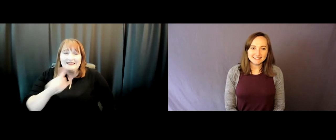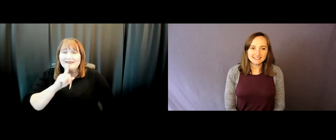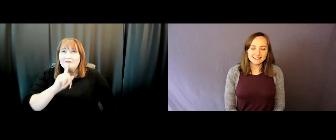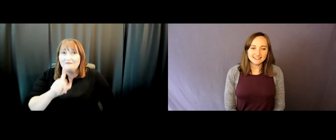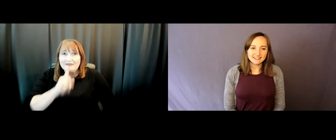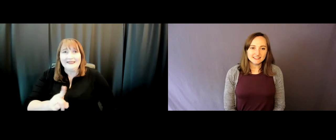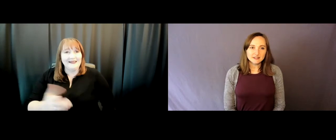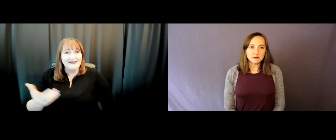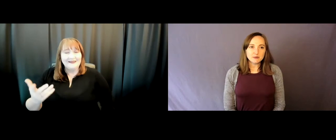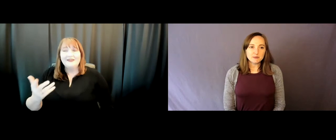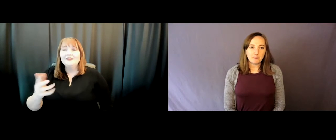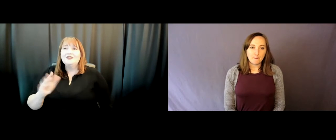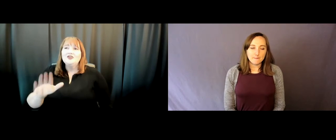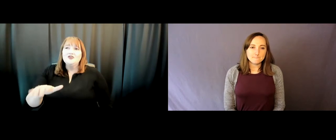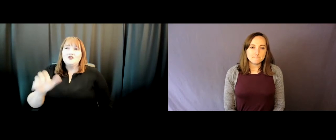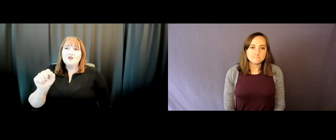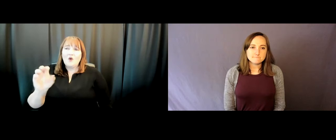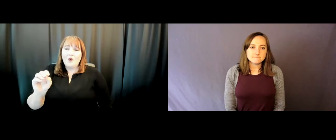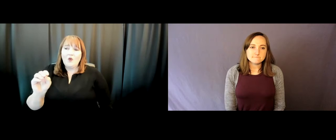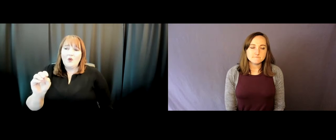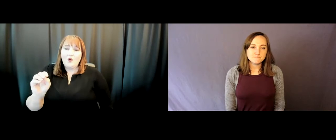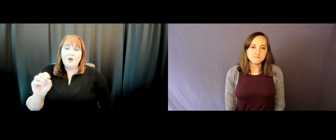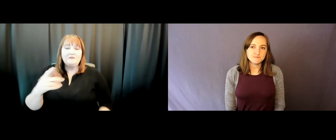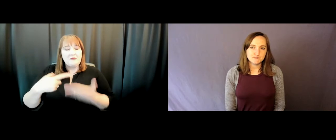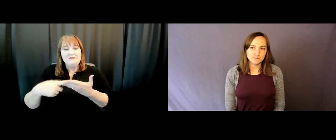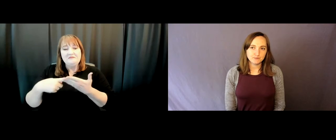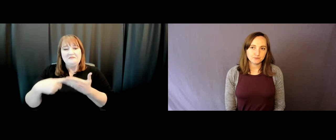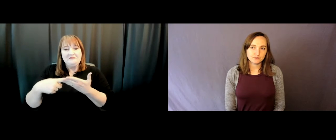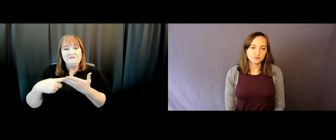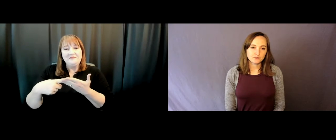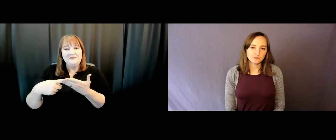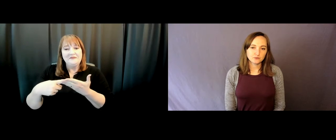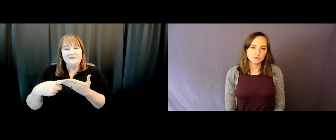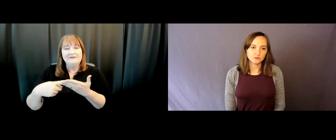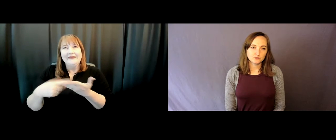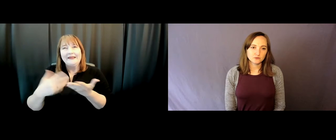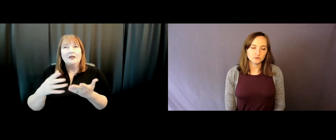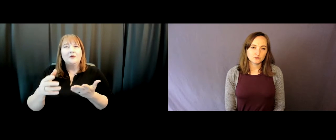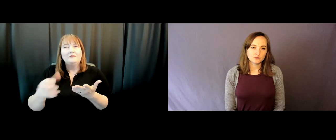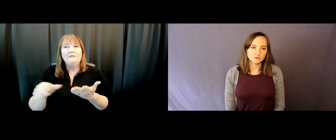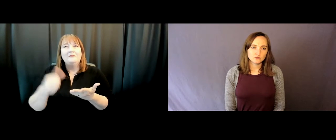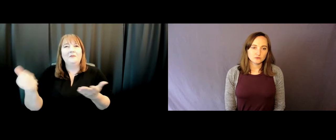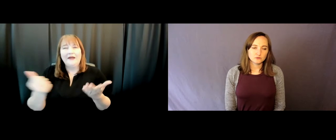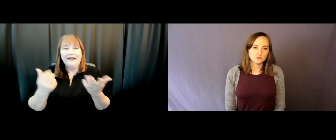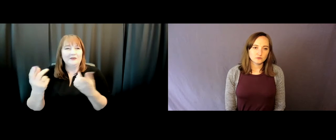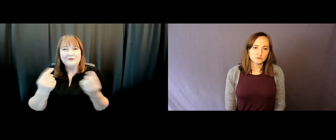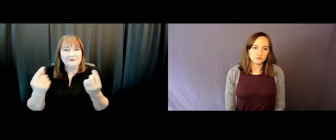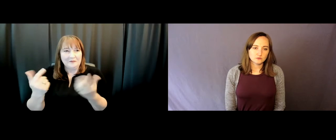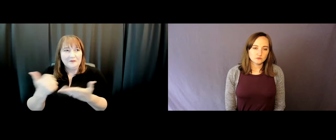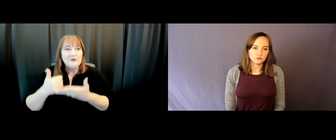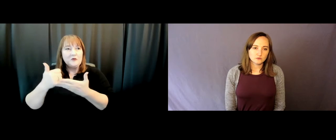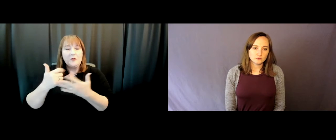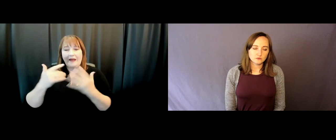is. So let's talk about what else you can do to help